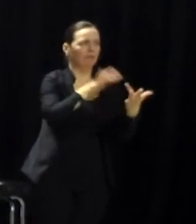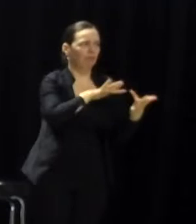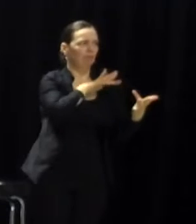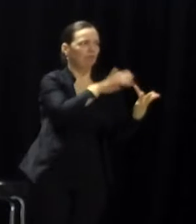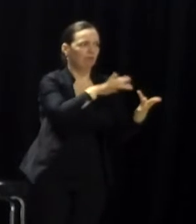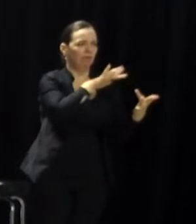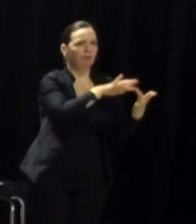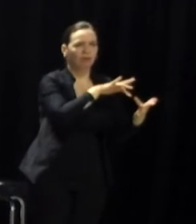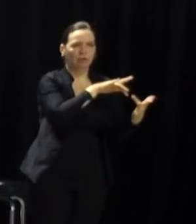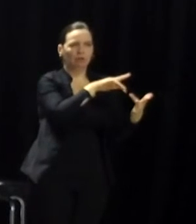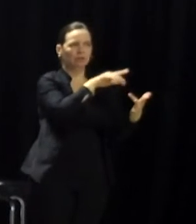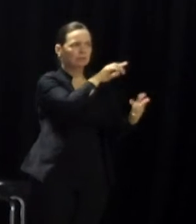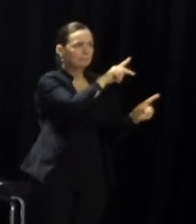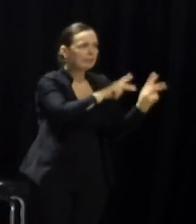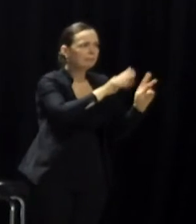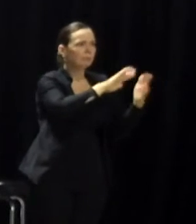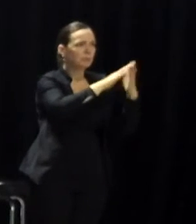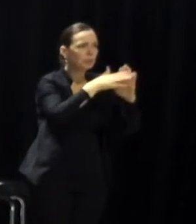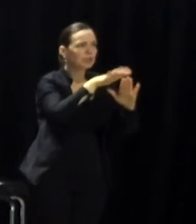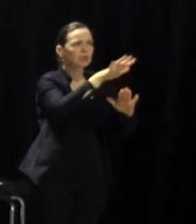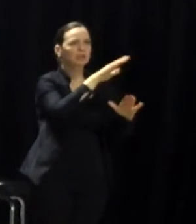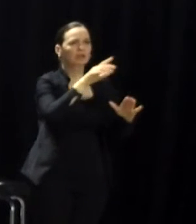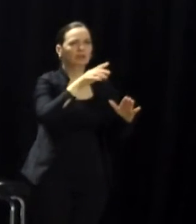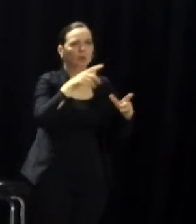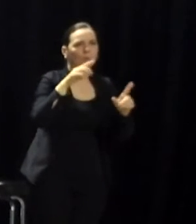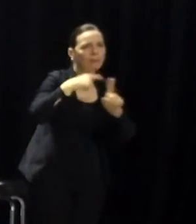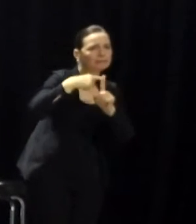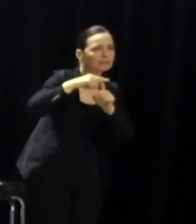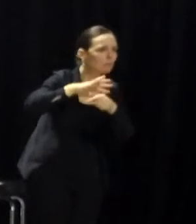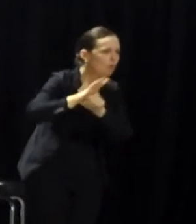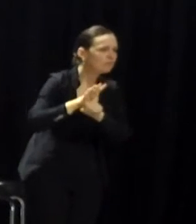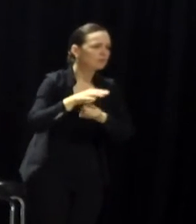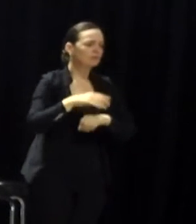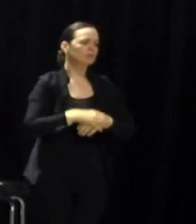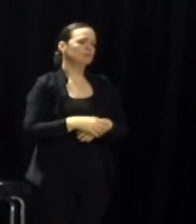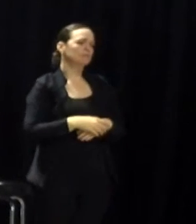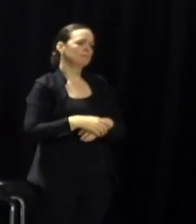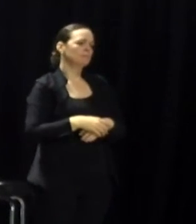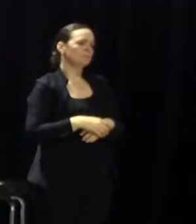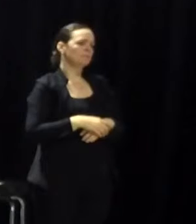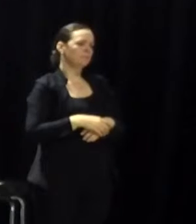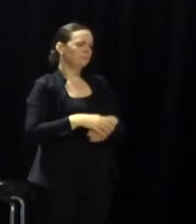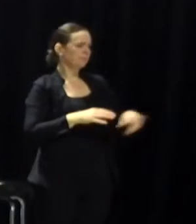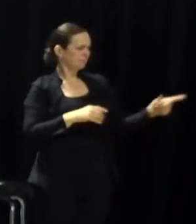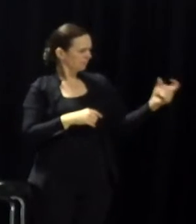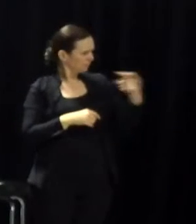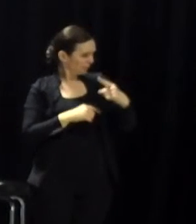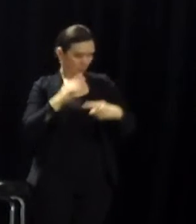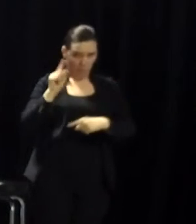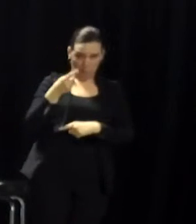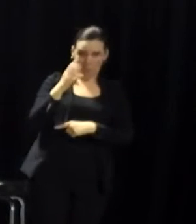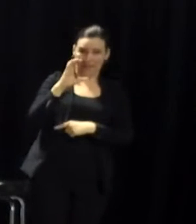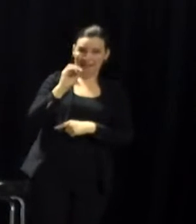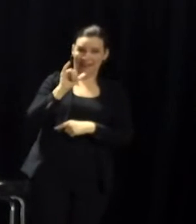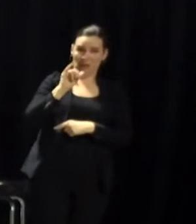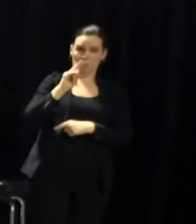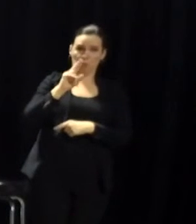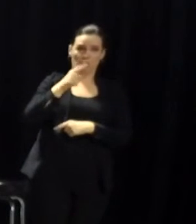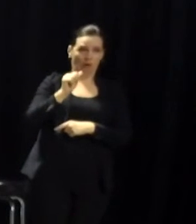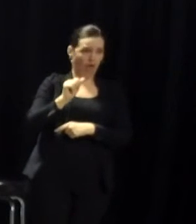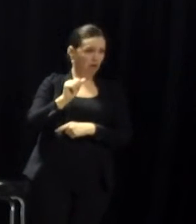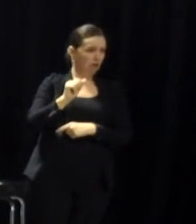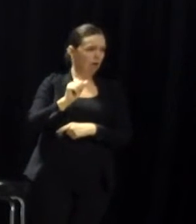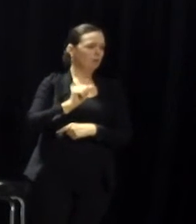now. Just Cayuga or? No, it would be all of our regions. So it'd be we would look at doing it with